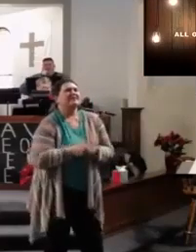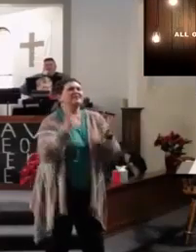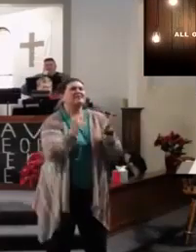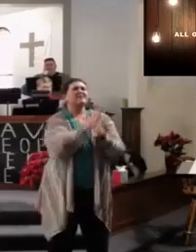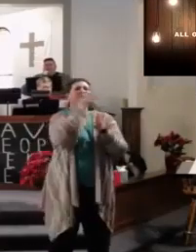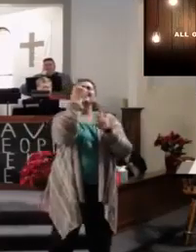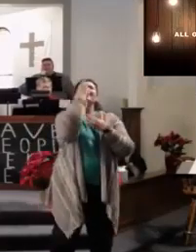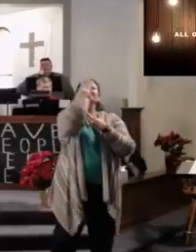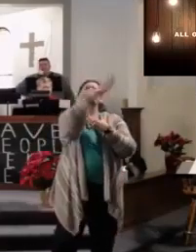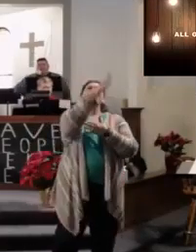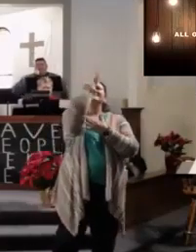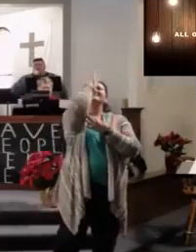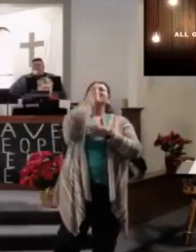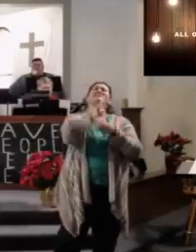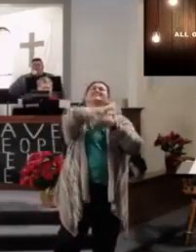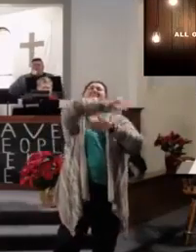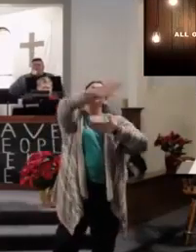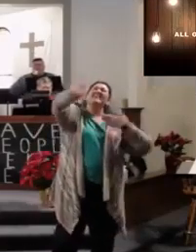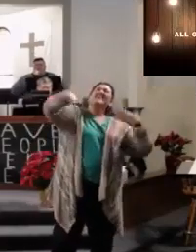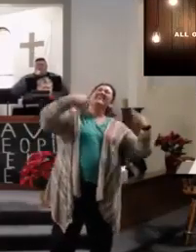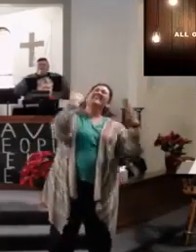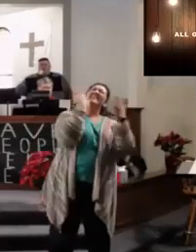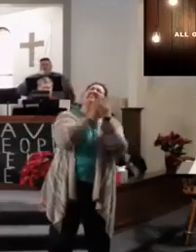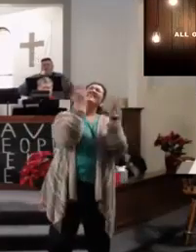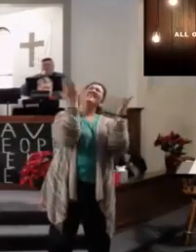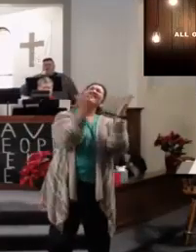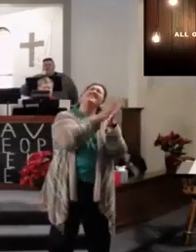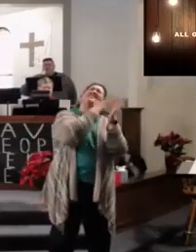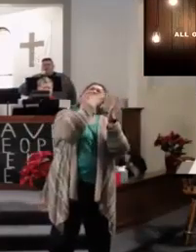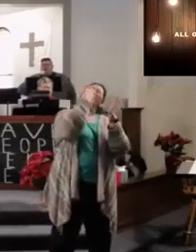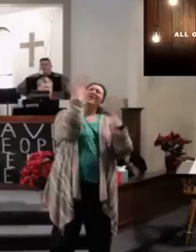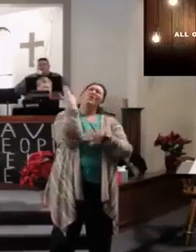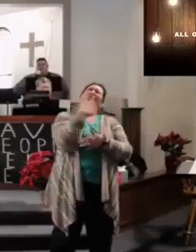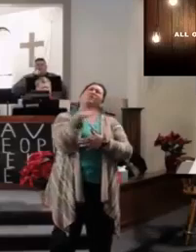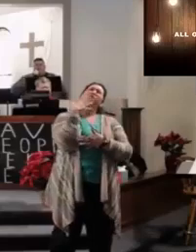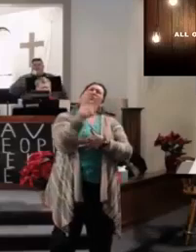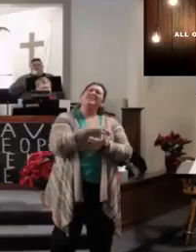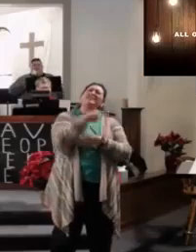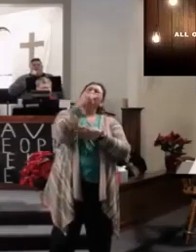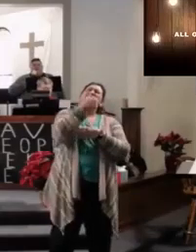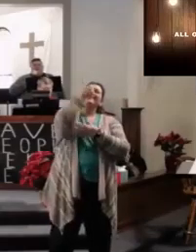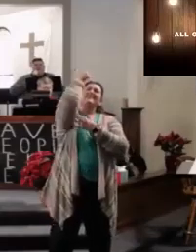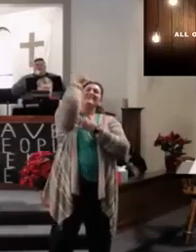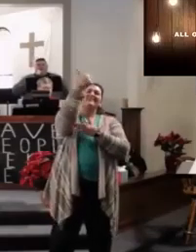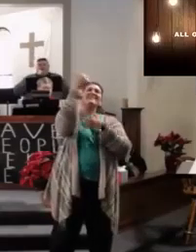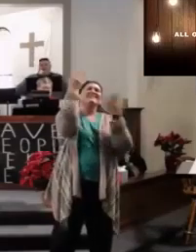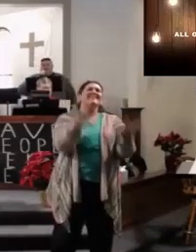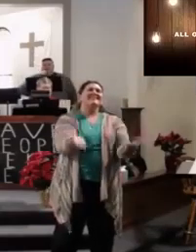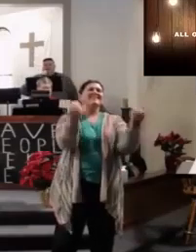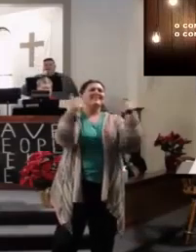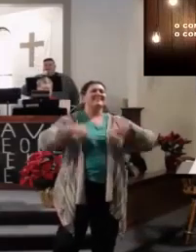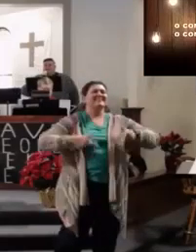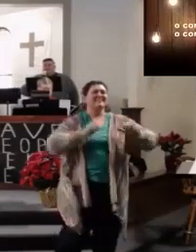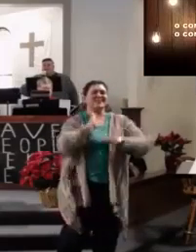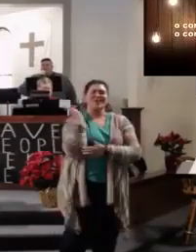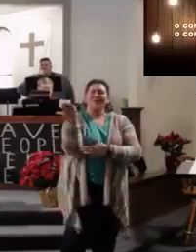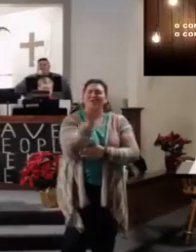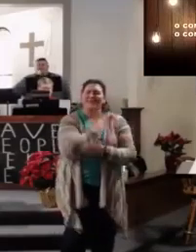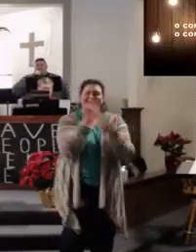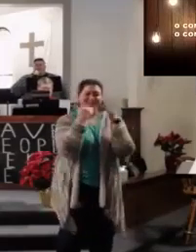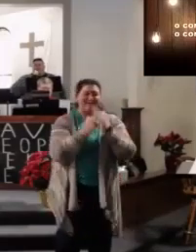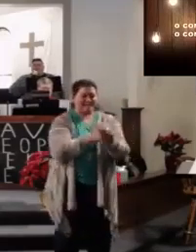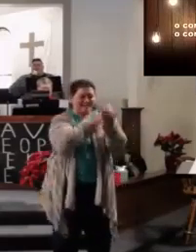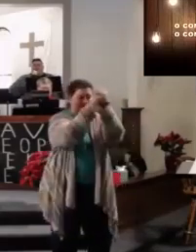above. Glory to God all, glory in the highest.